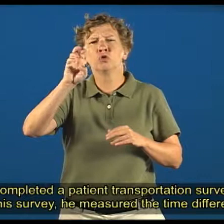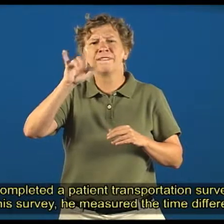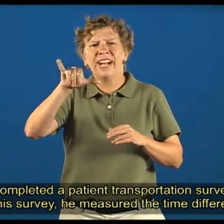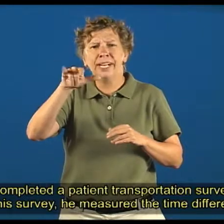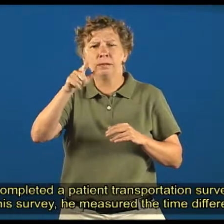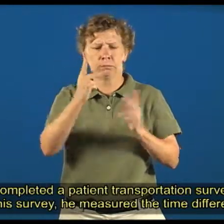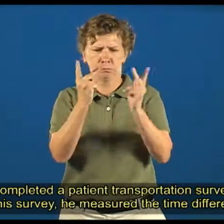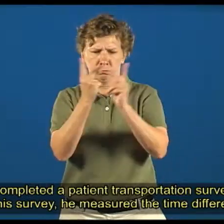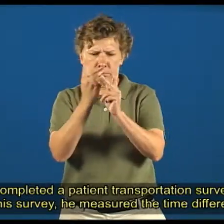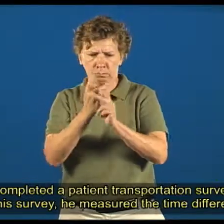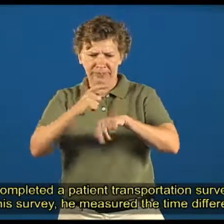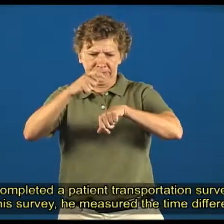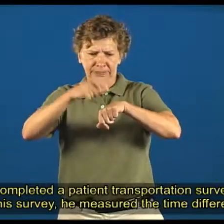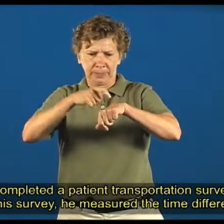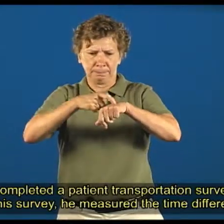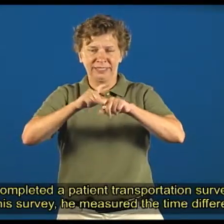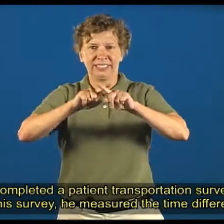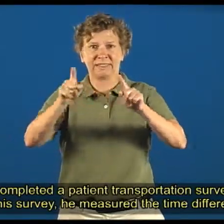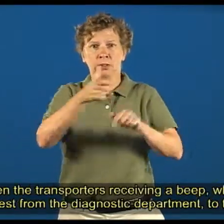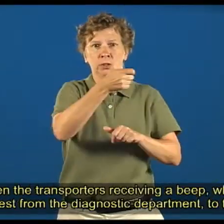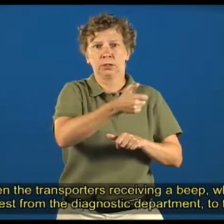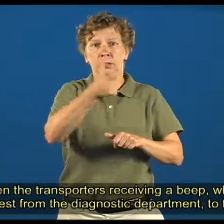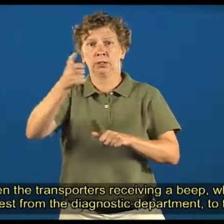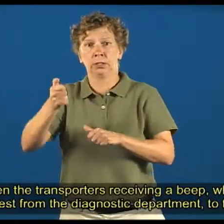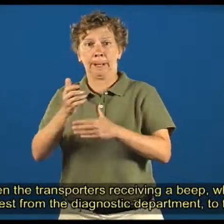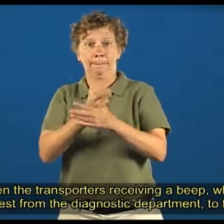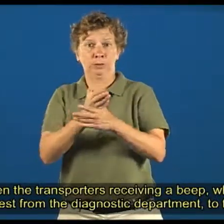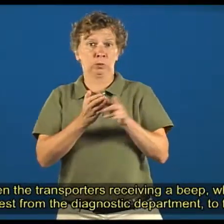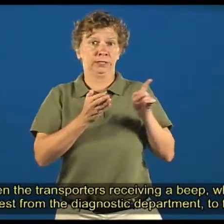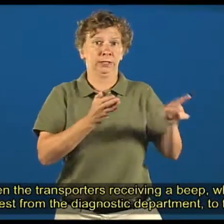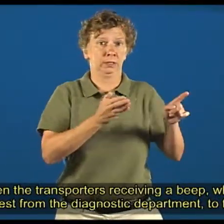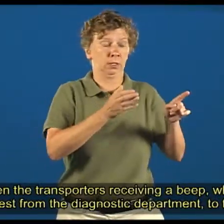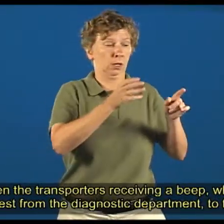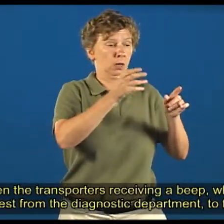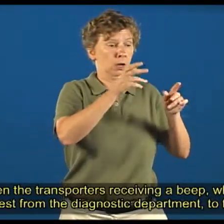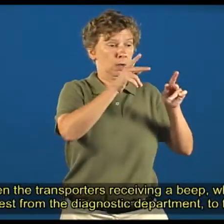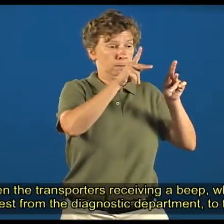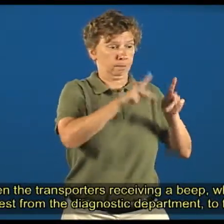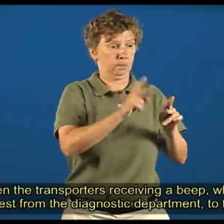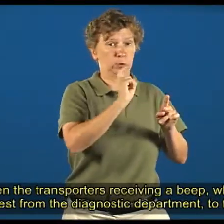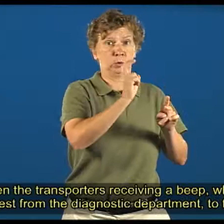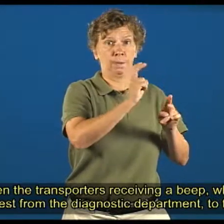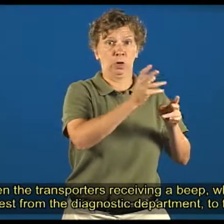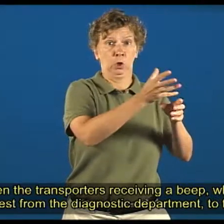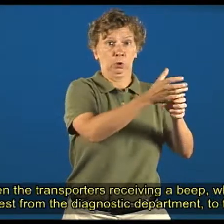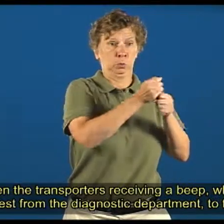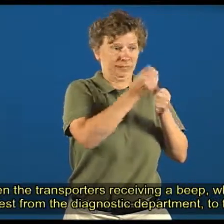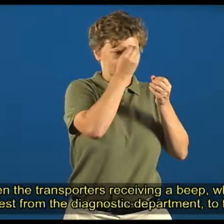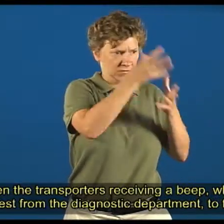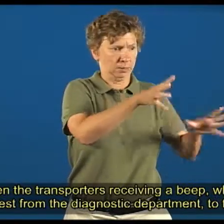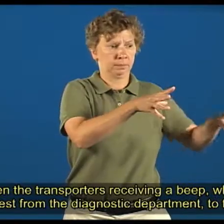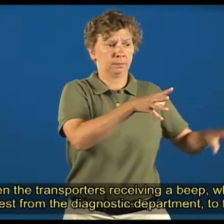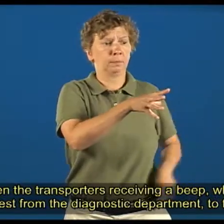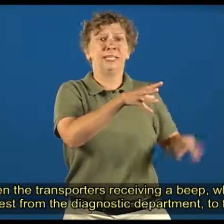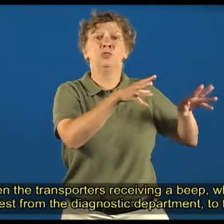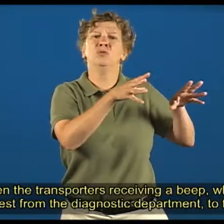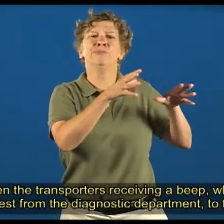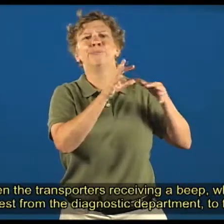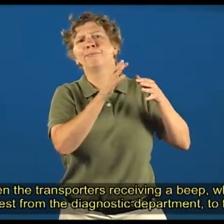survey. In his survey, he measured the time difference between the transporters receiving a beep which was a request